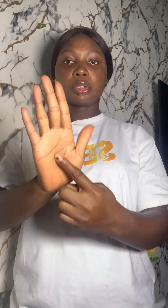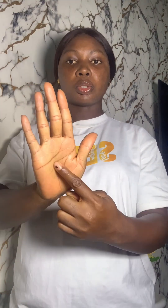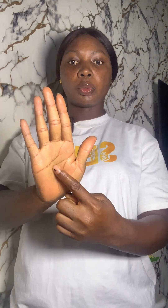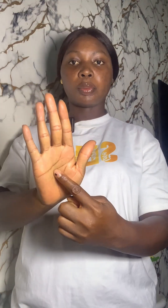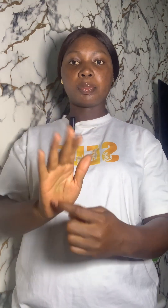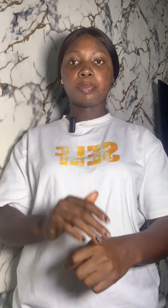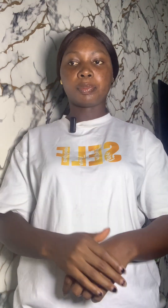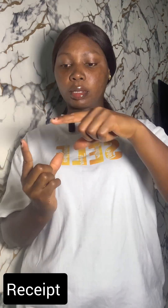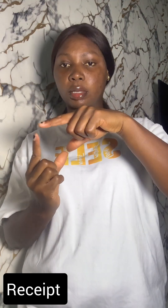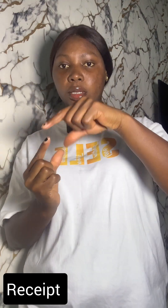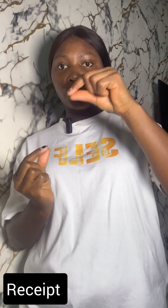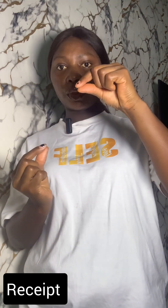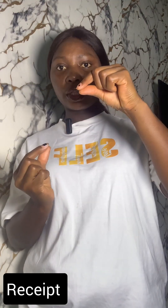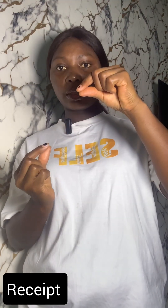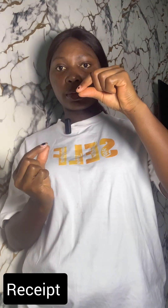show. Receipt,